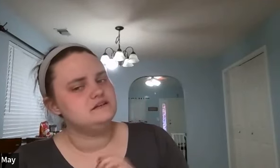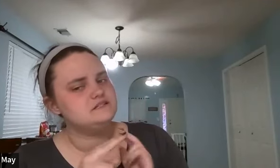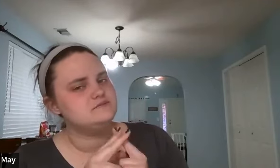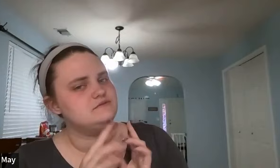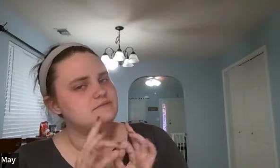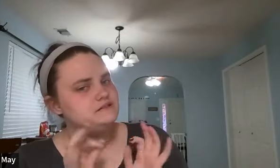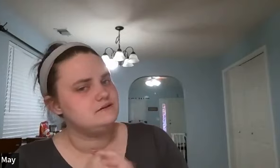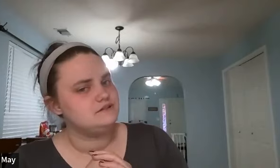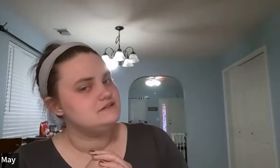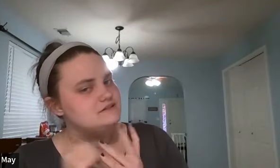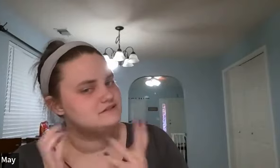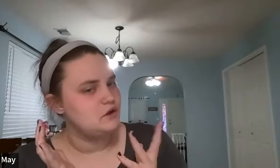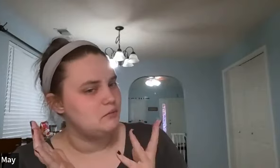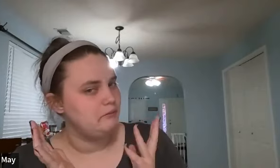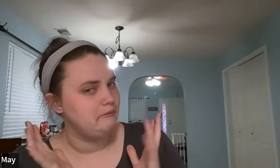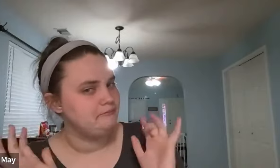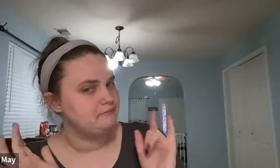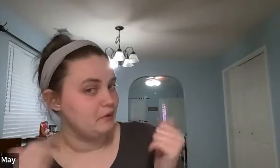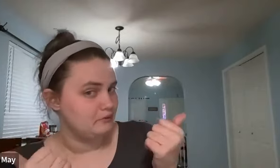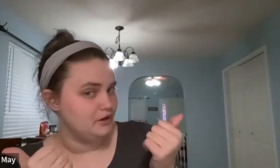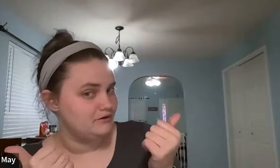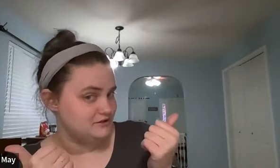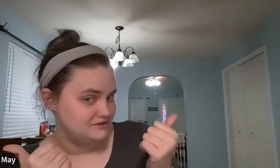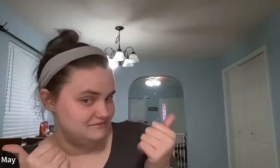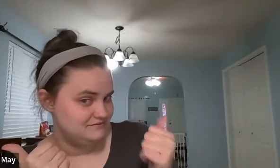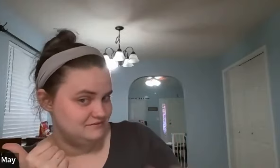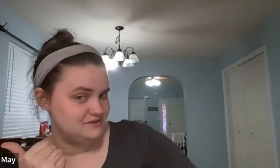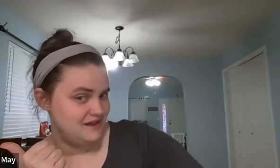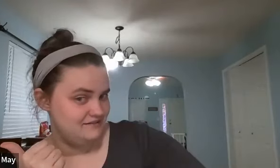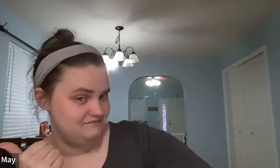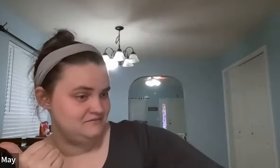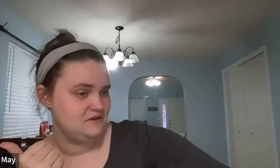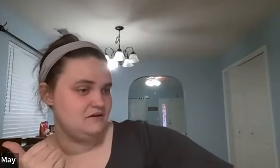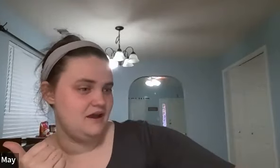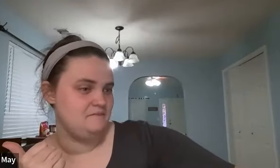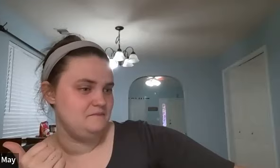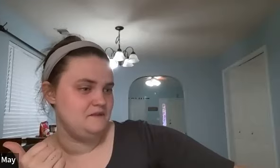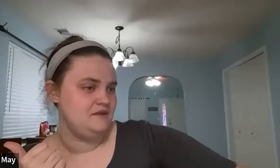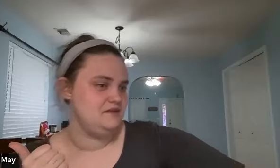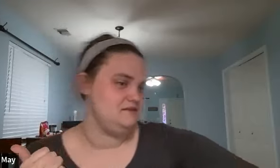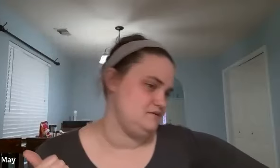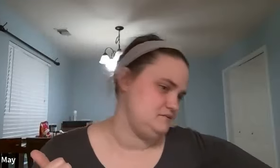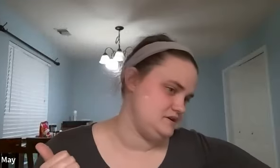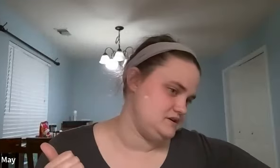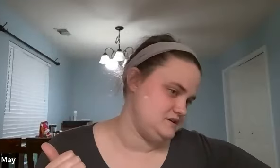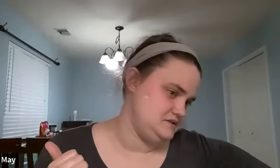our simple basic ones. So are you all good with that? Okay. Now what we're gonna